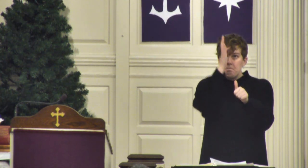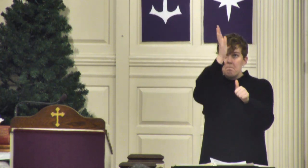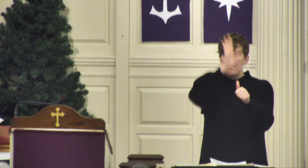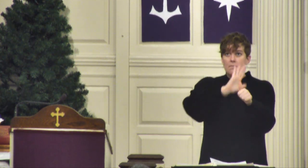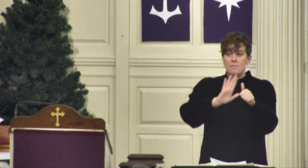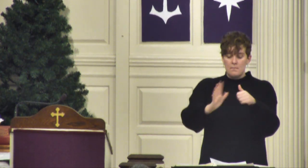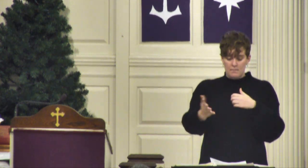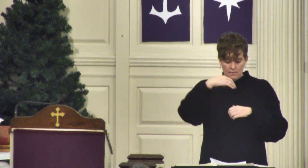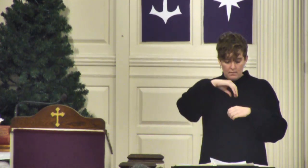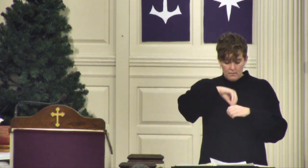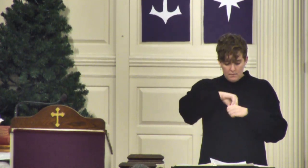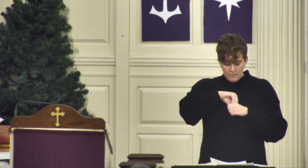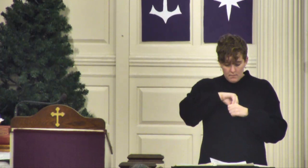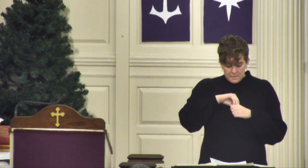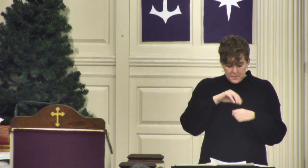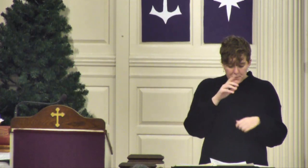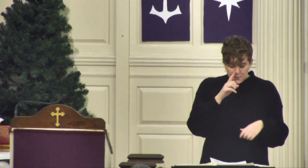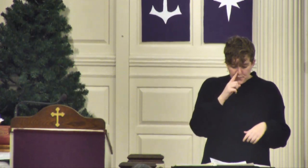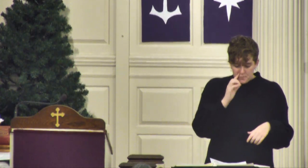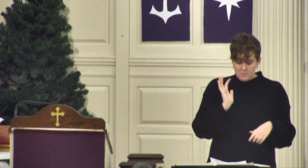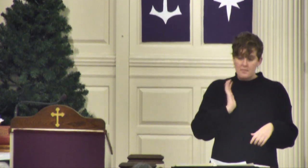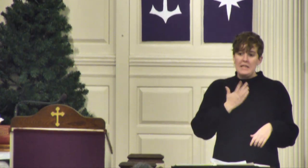for God within.